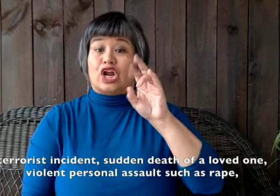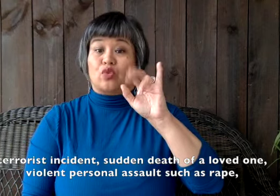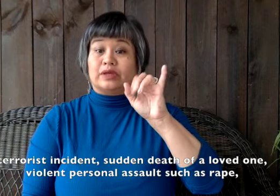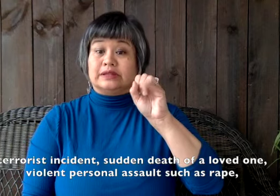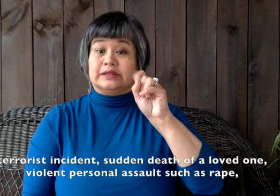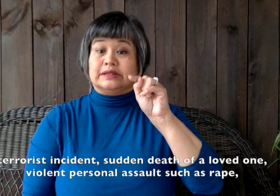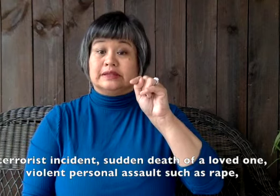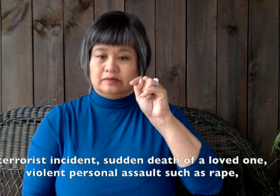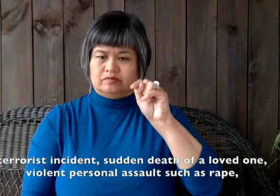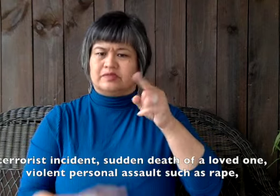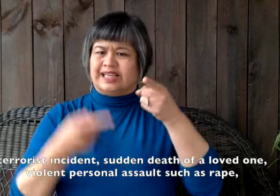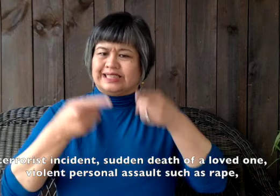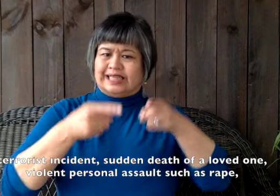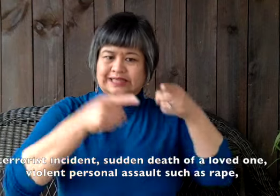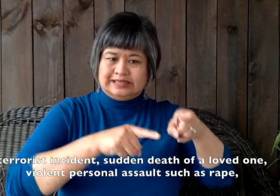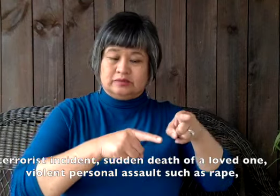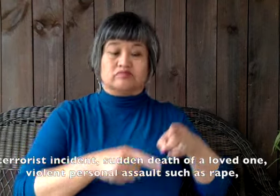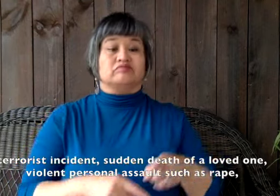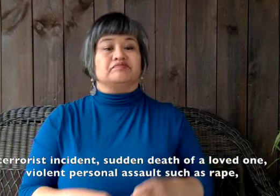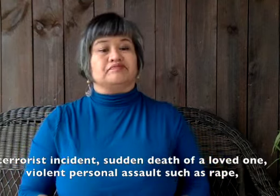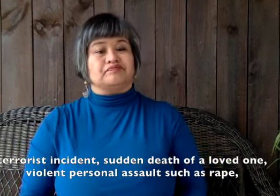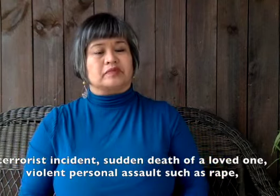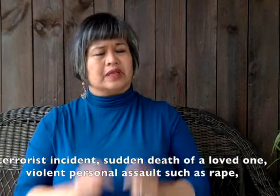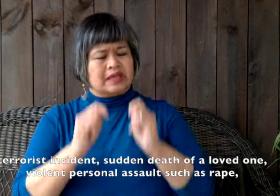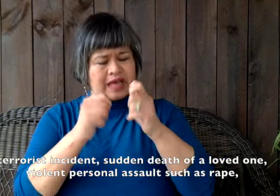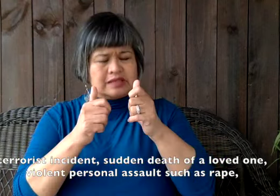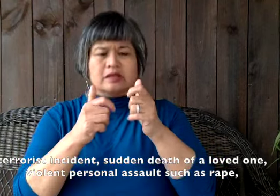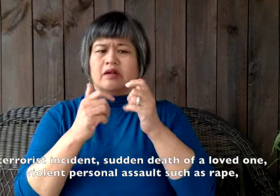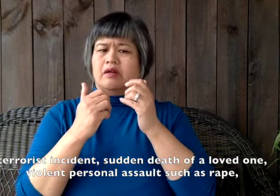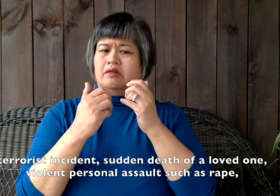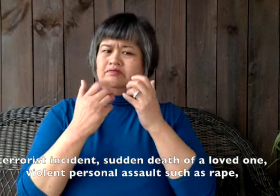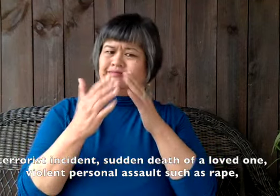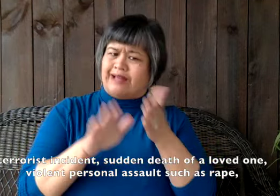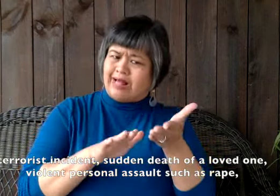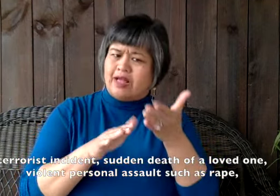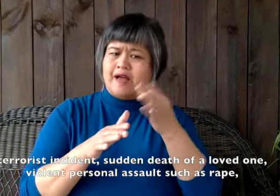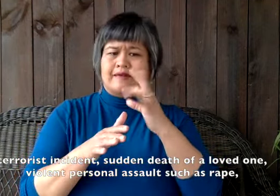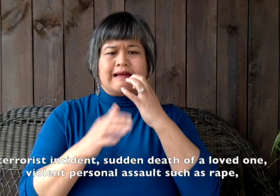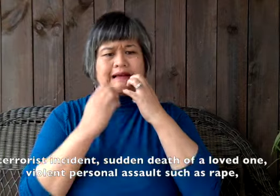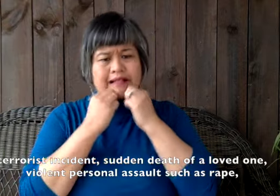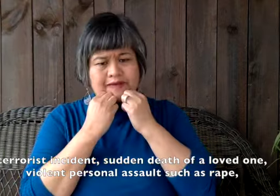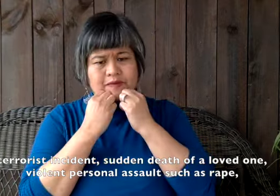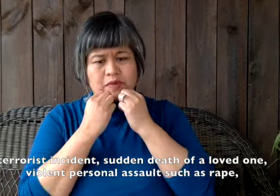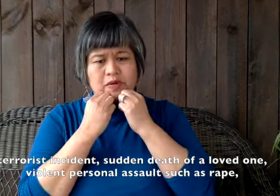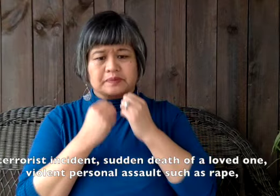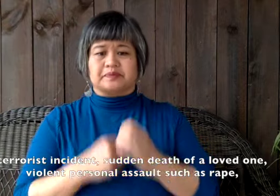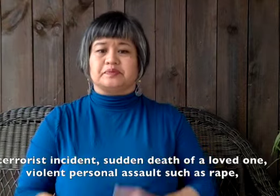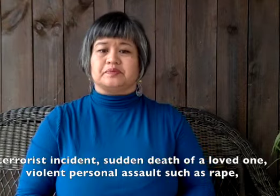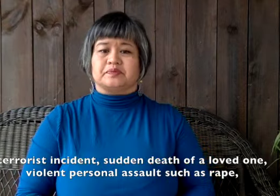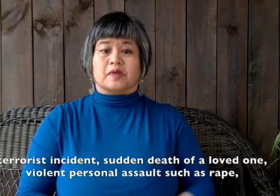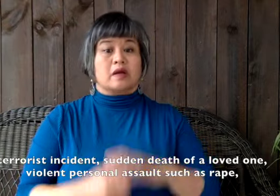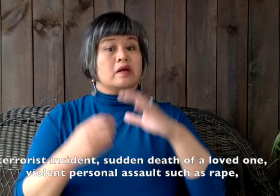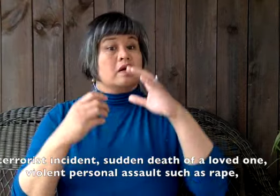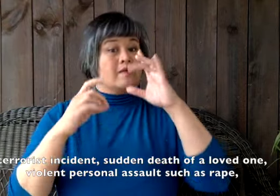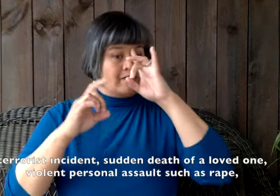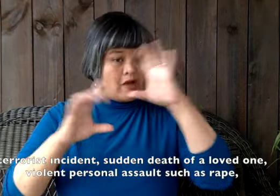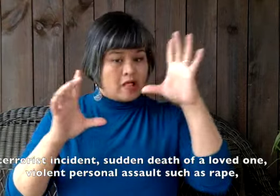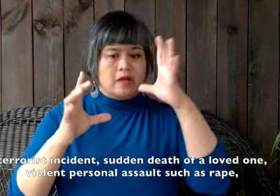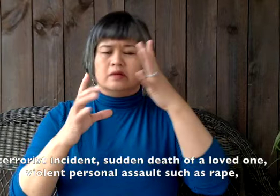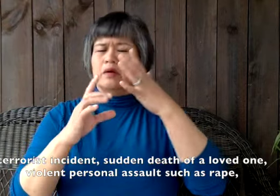a terrorist incident, sudden death of a loved one, violent personal assault such as rape.